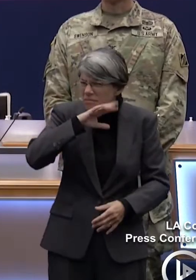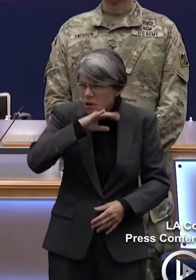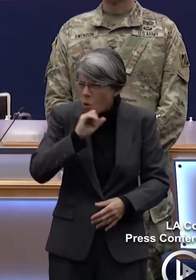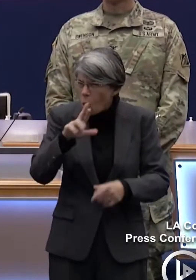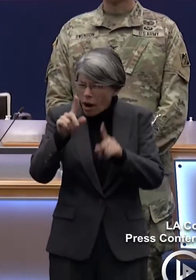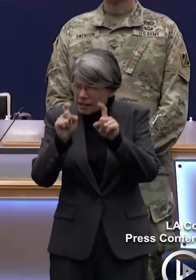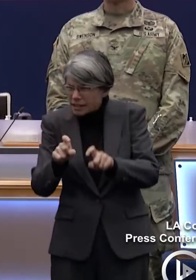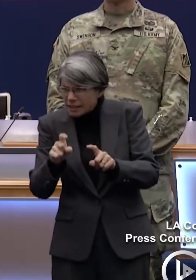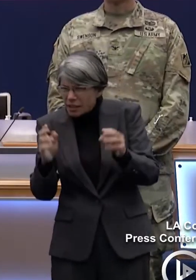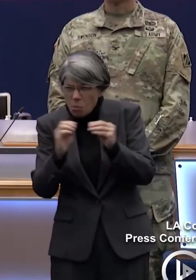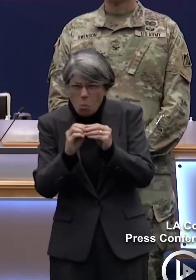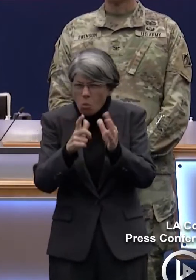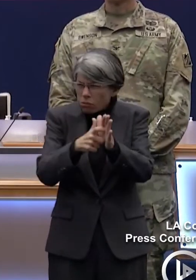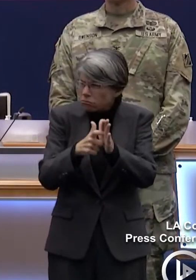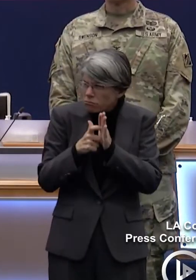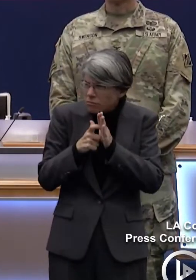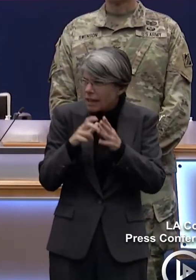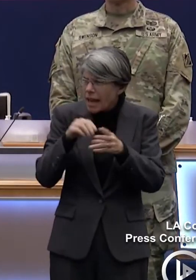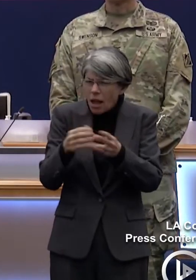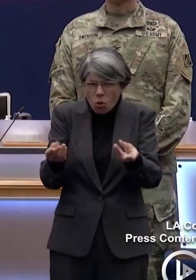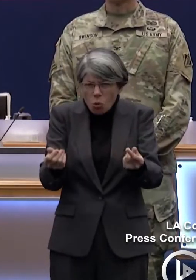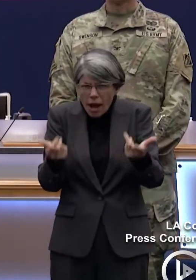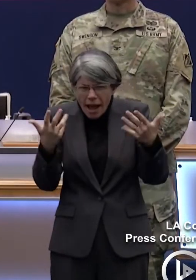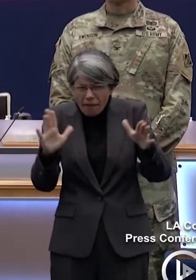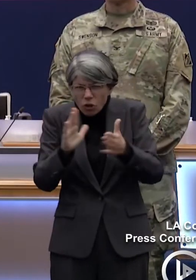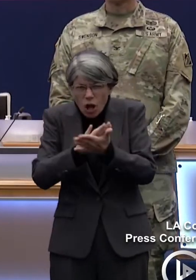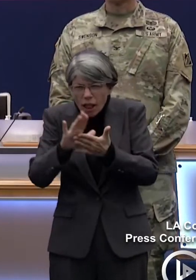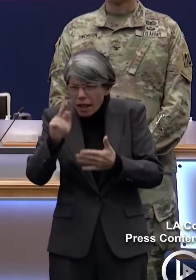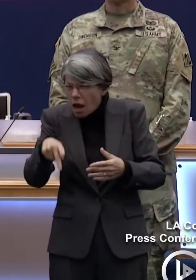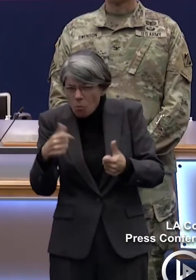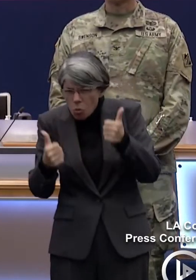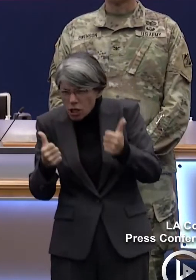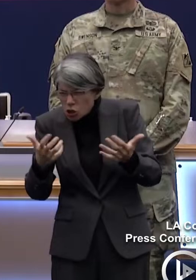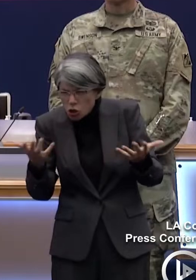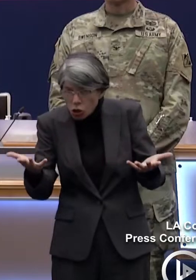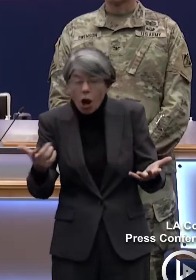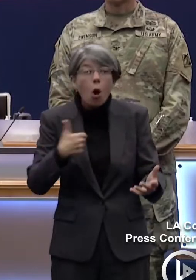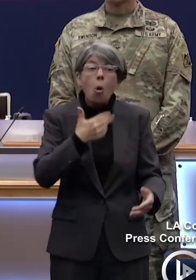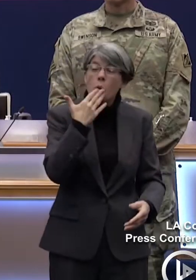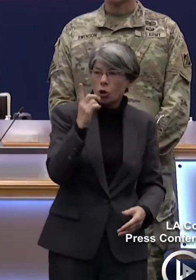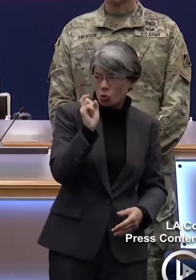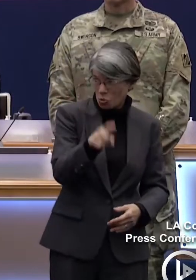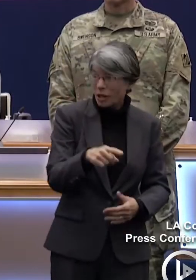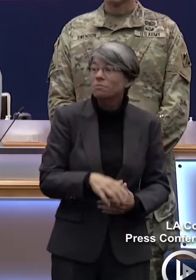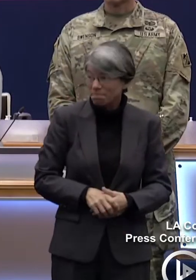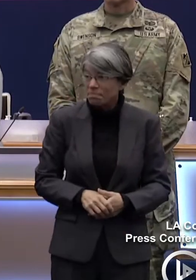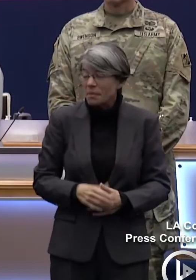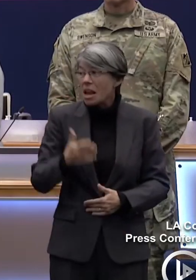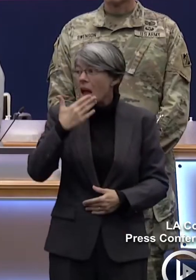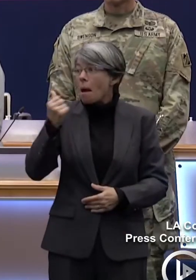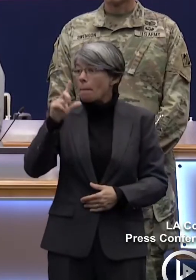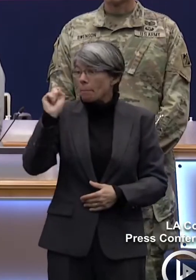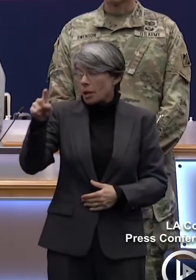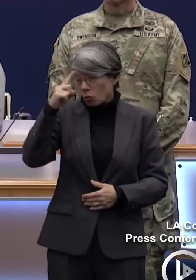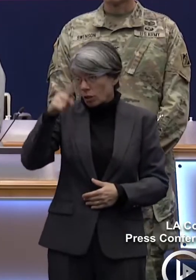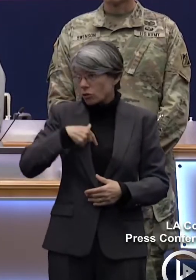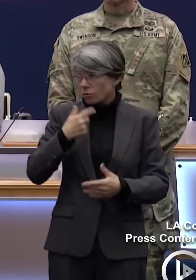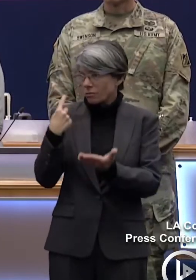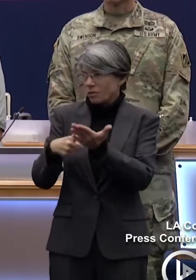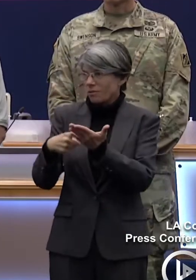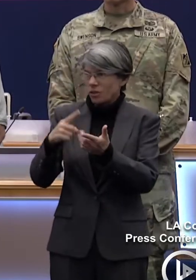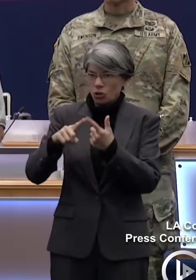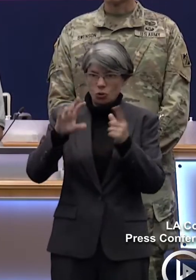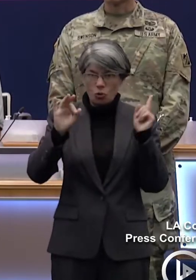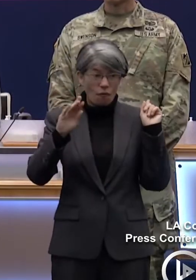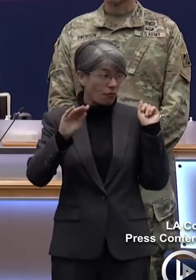more testing in the soil after the cleanup? That's a good question. It's a better question to be directed to